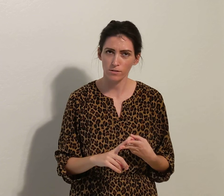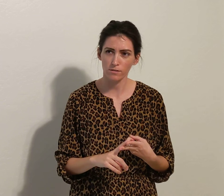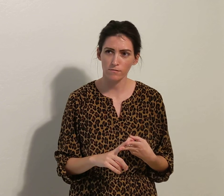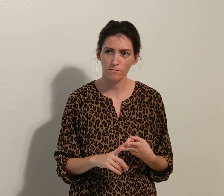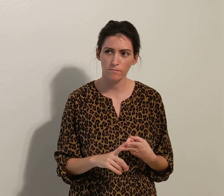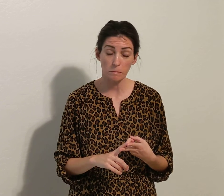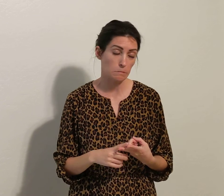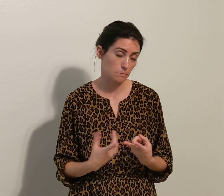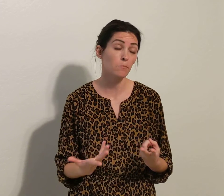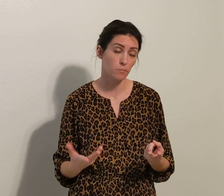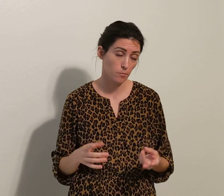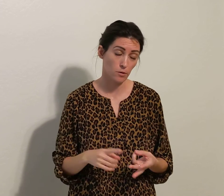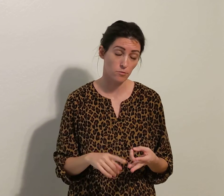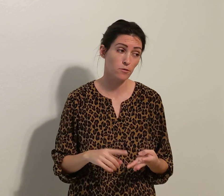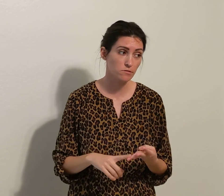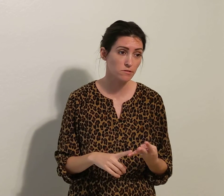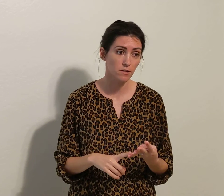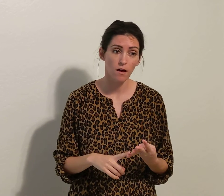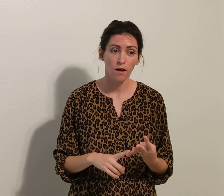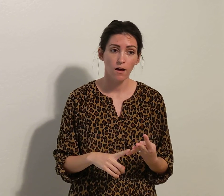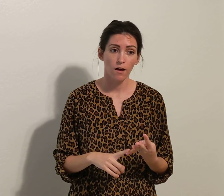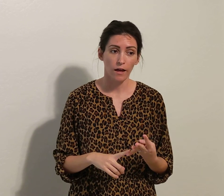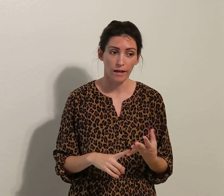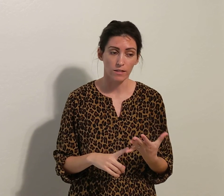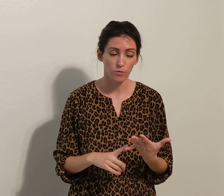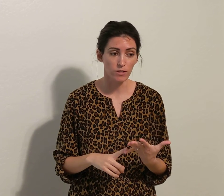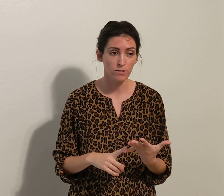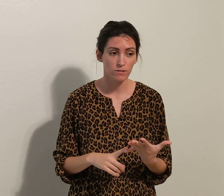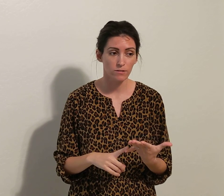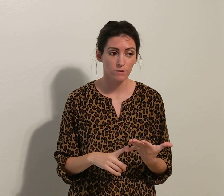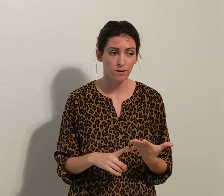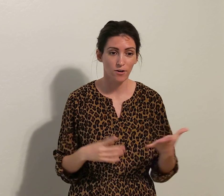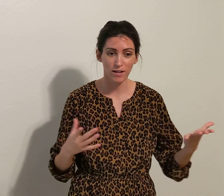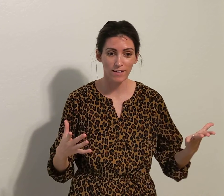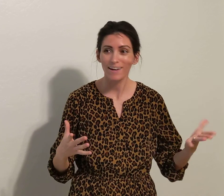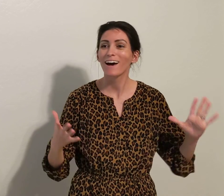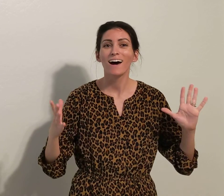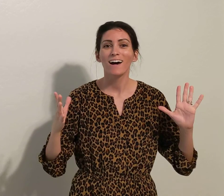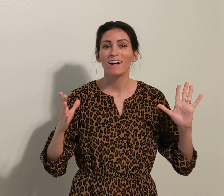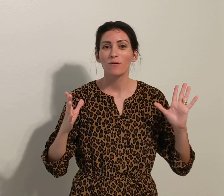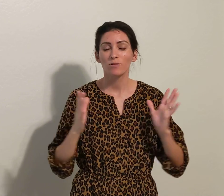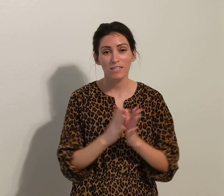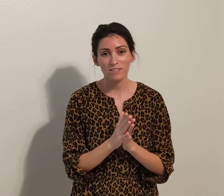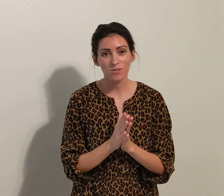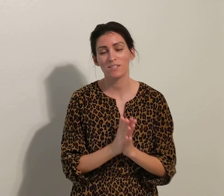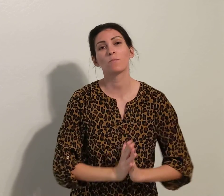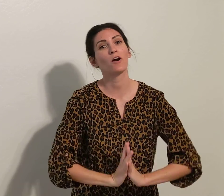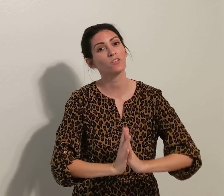verses, both choruses, and the bridge. Okay, please go see part